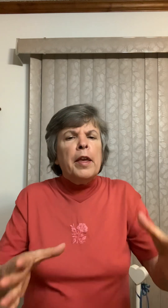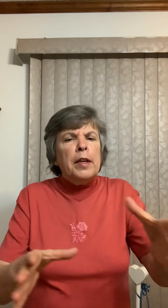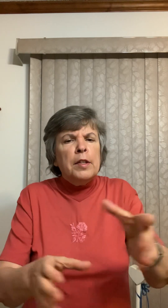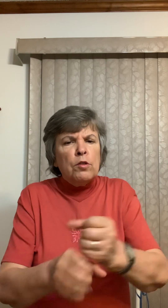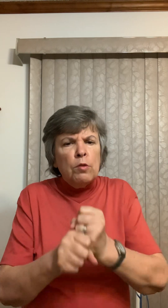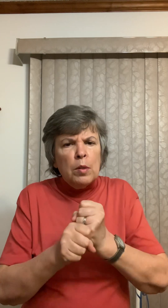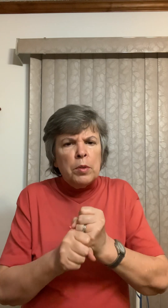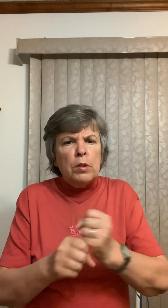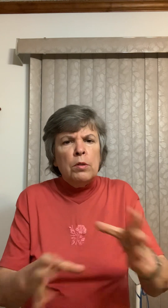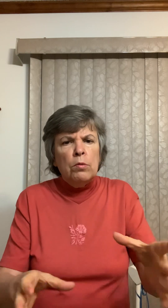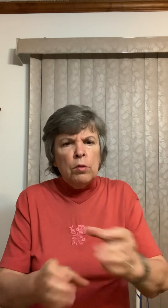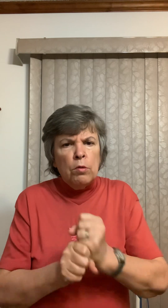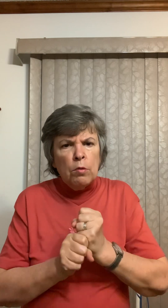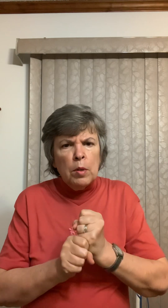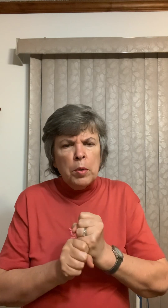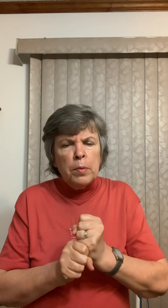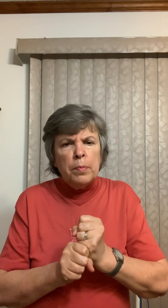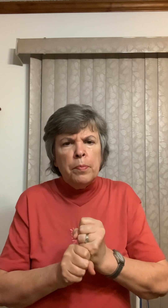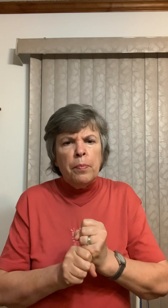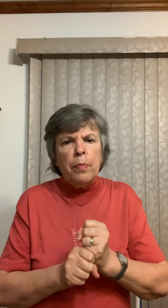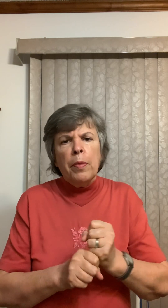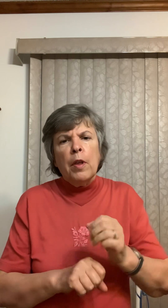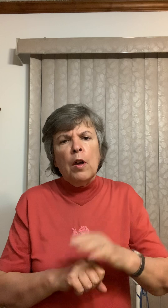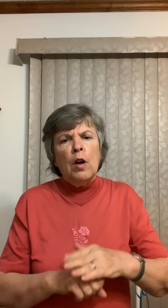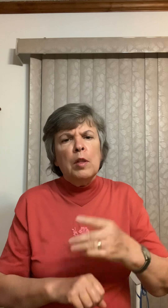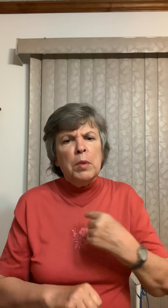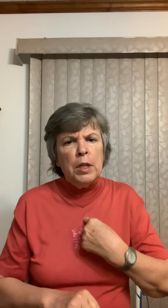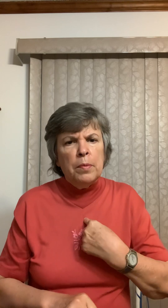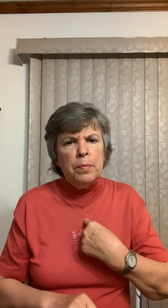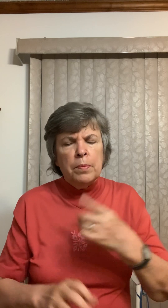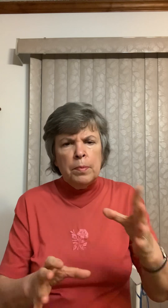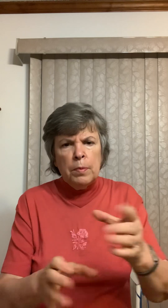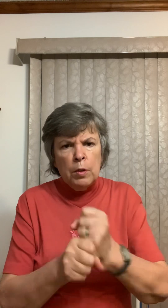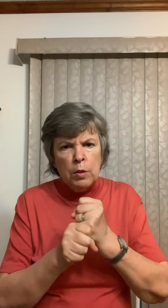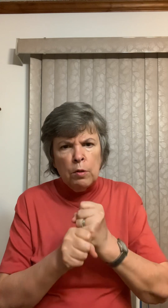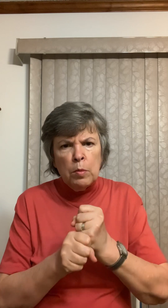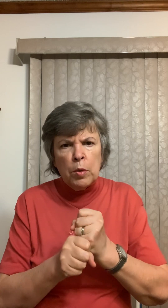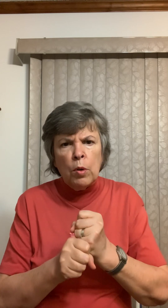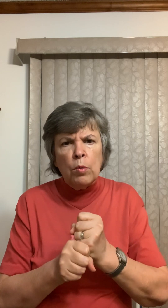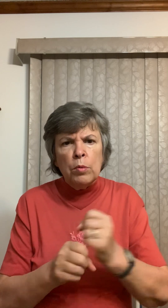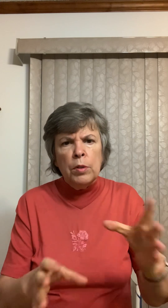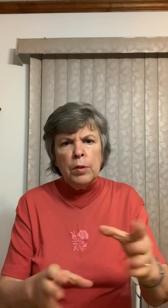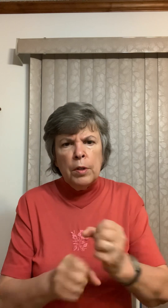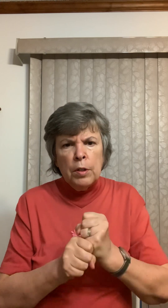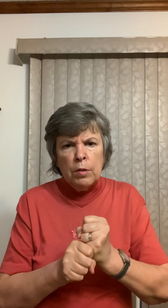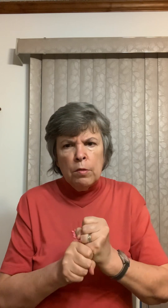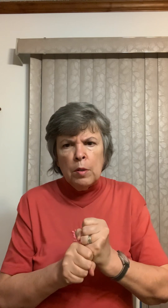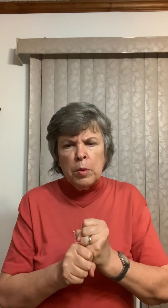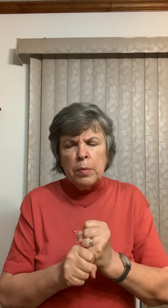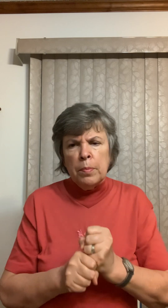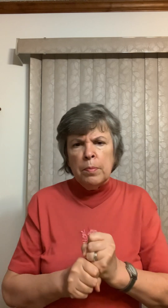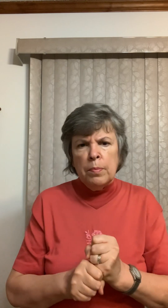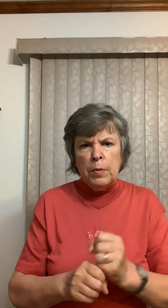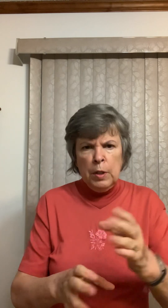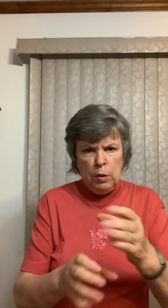its grip. So you grip on me. Grip or hold. Grip. And you're